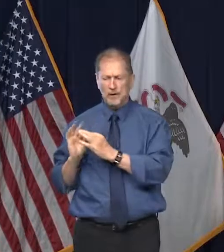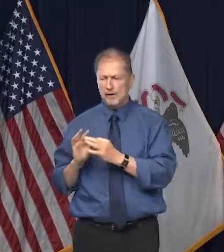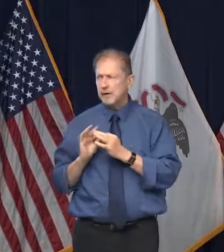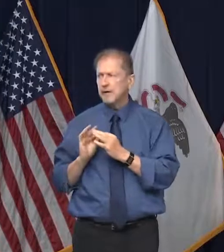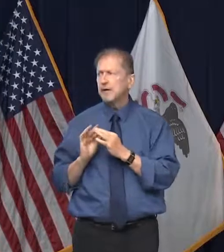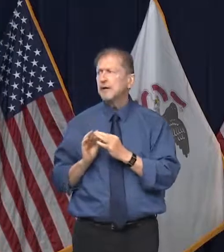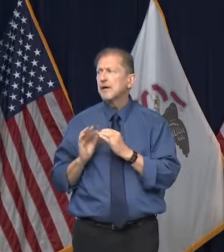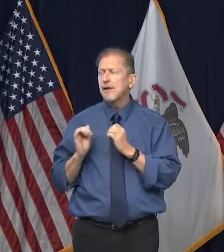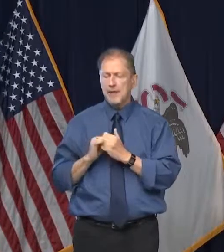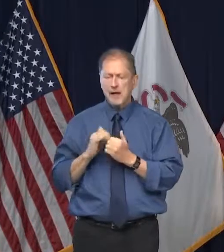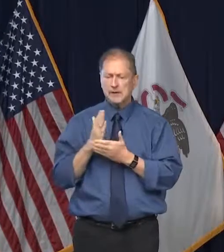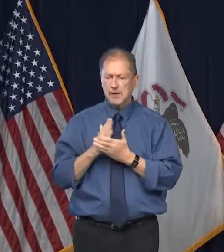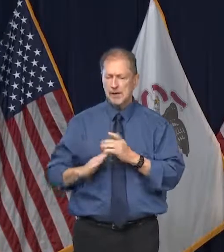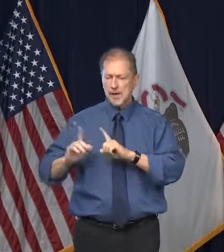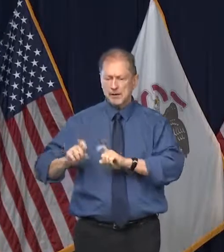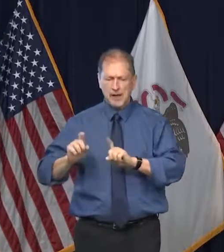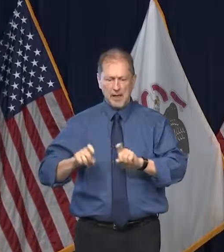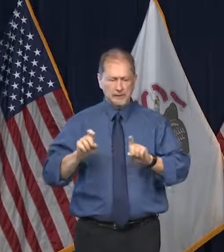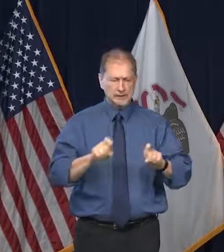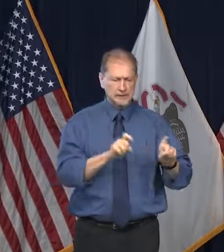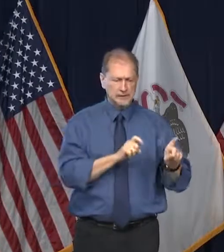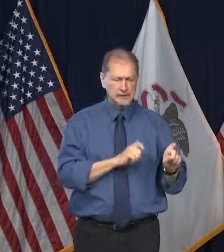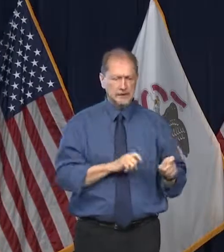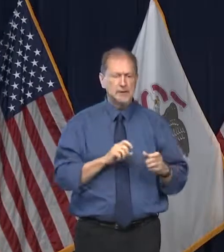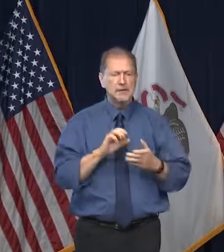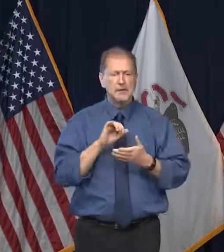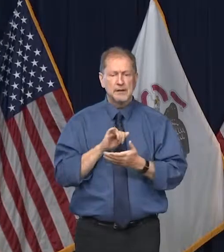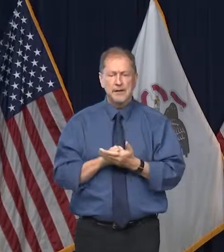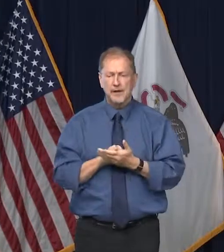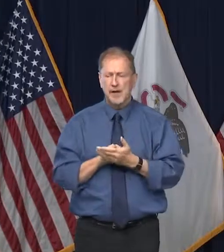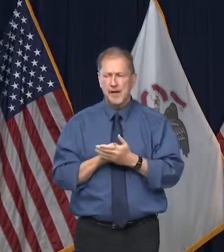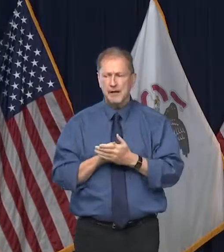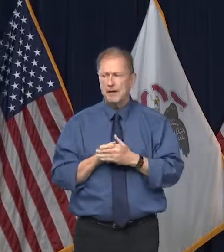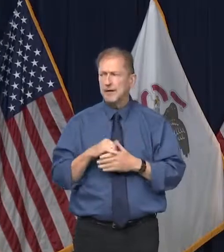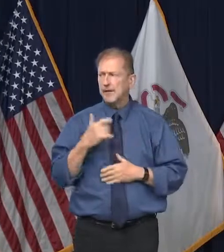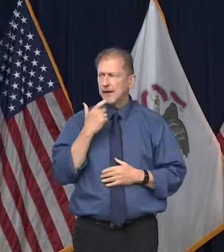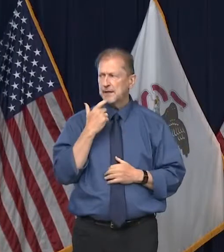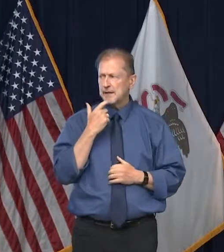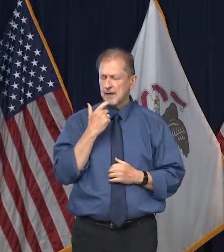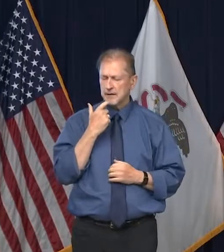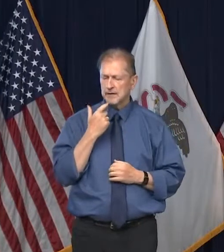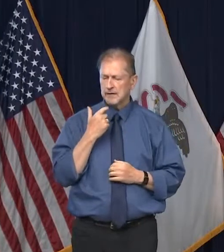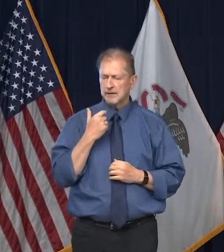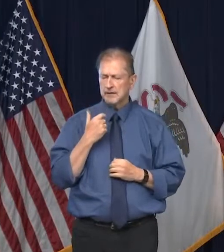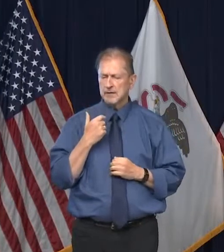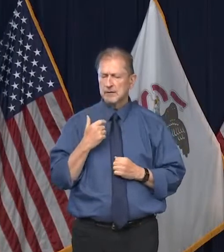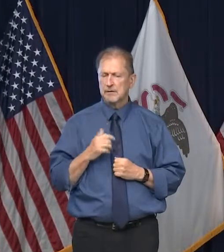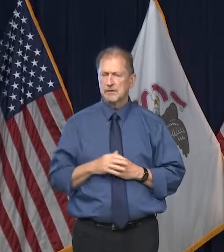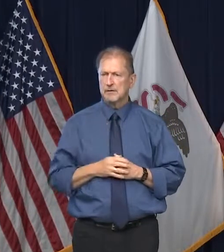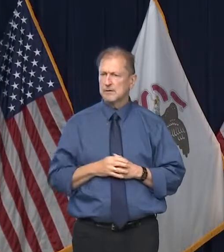at testing stations. Representative Deb Conroy related a story today. Is there any evidence